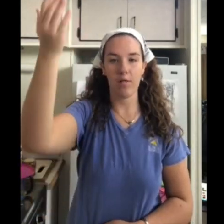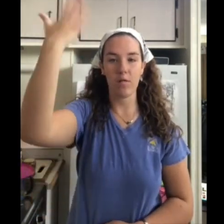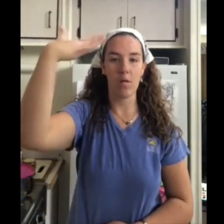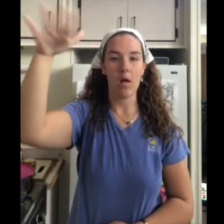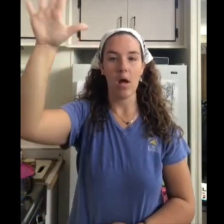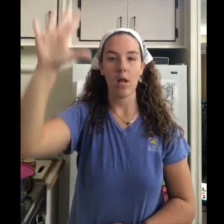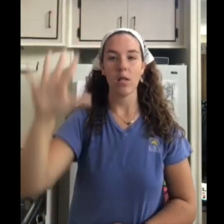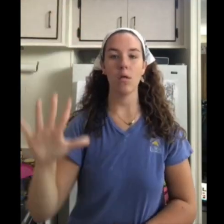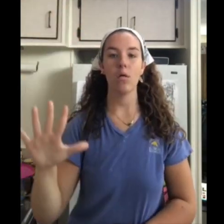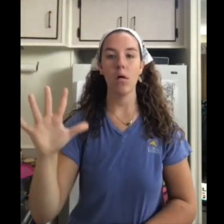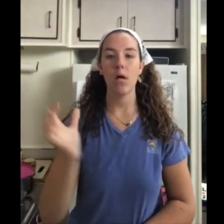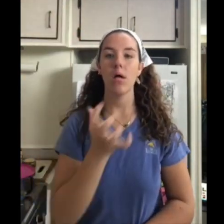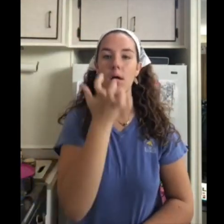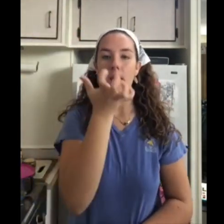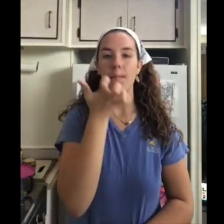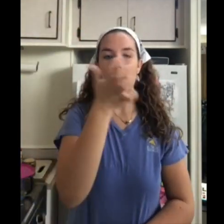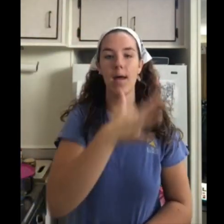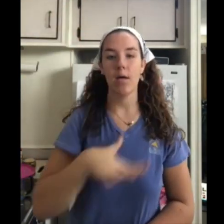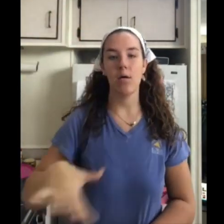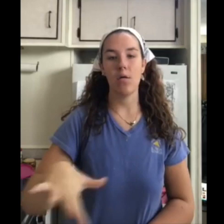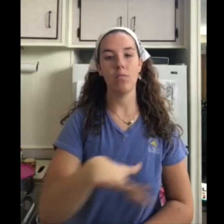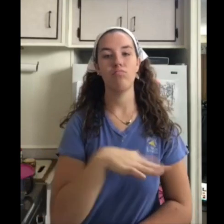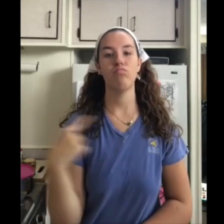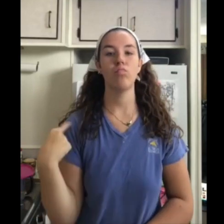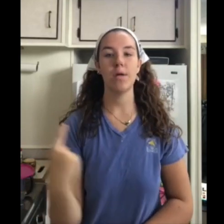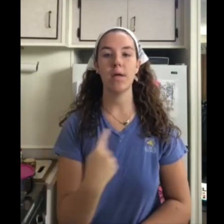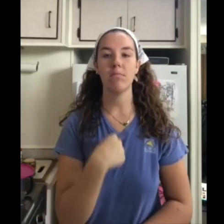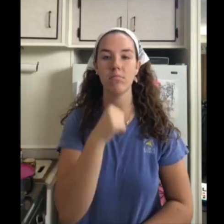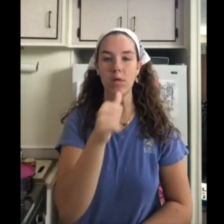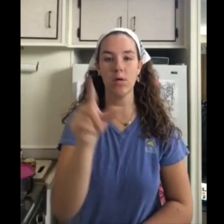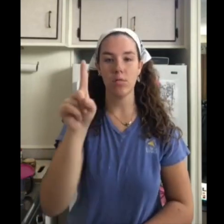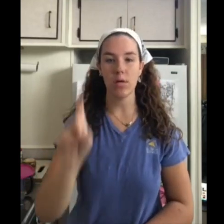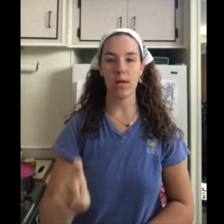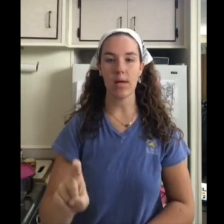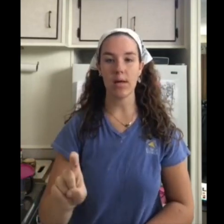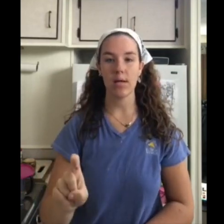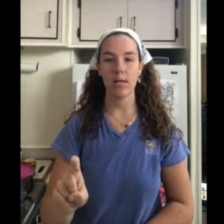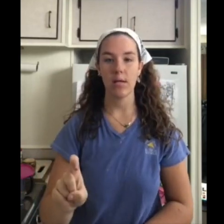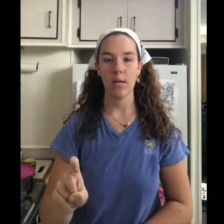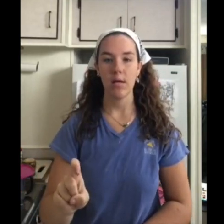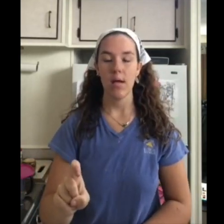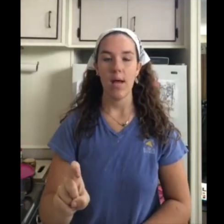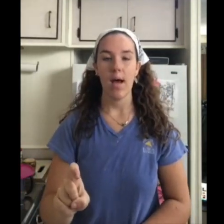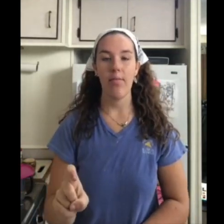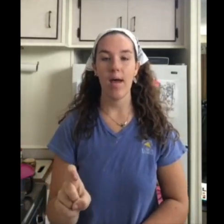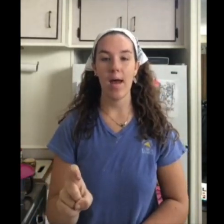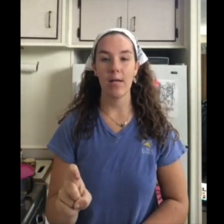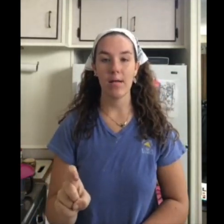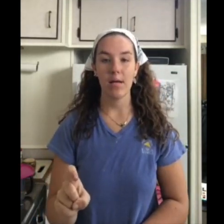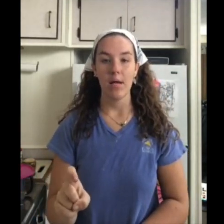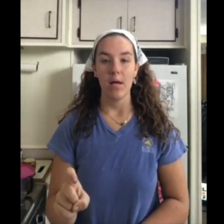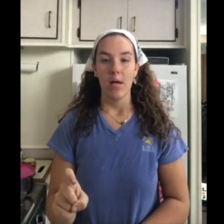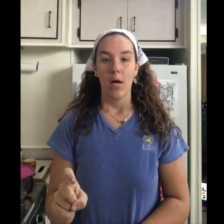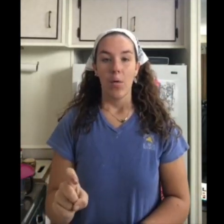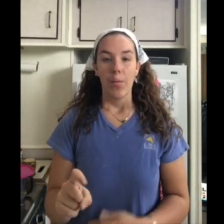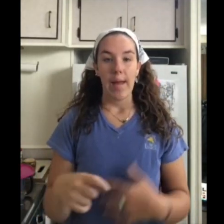So, Lord, meadow, we don't need. And then we